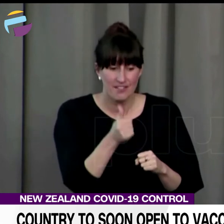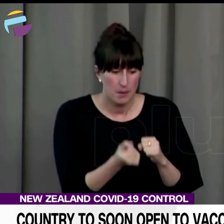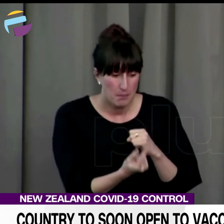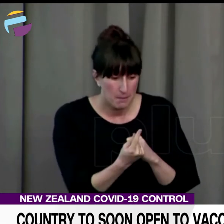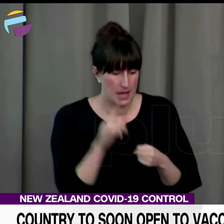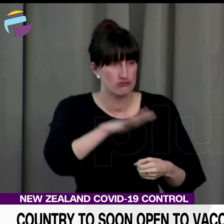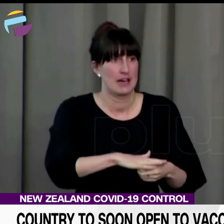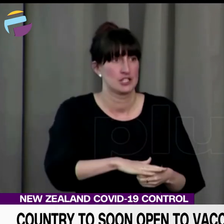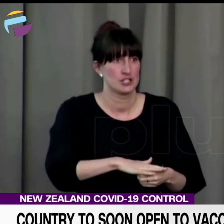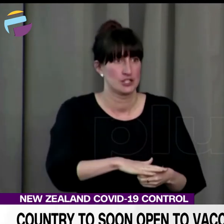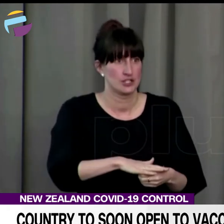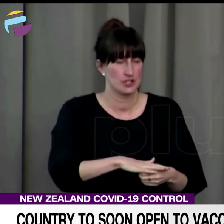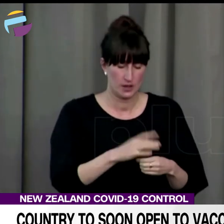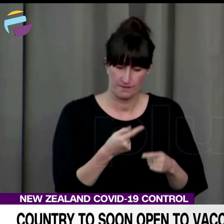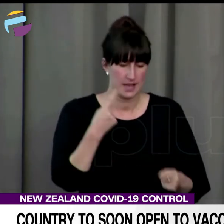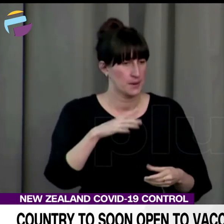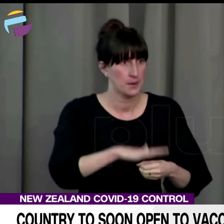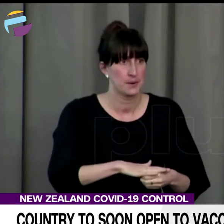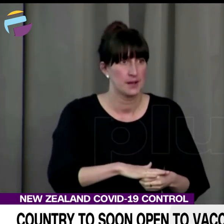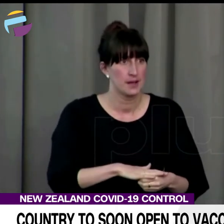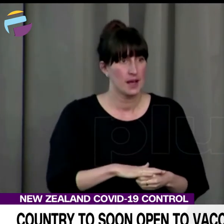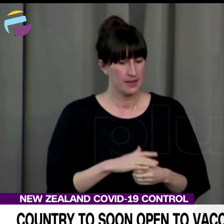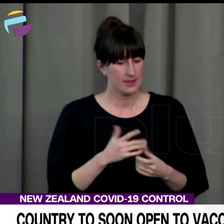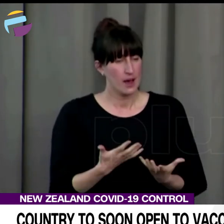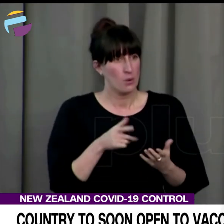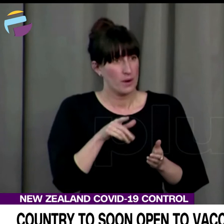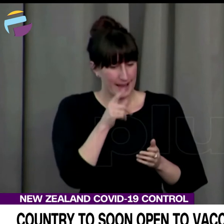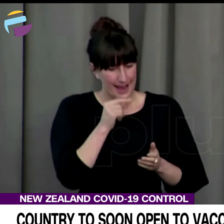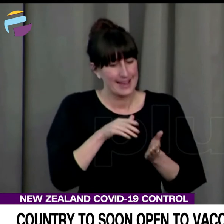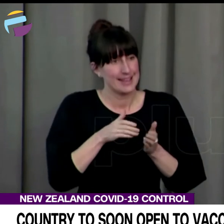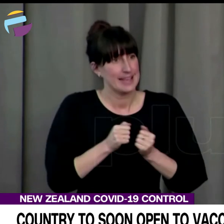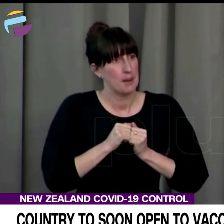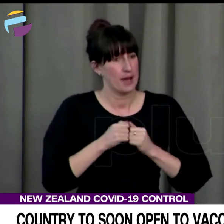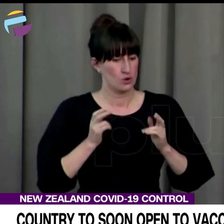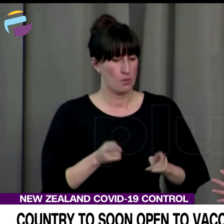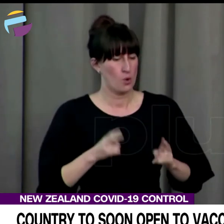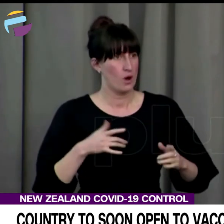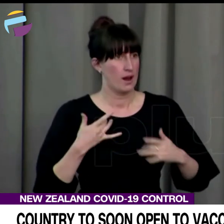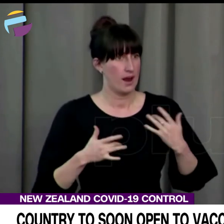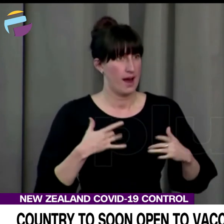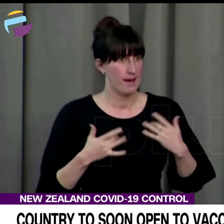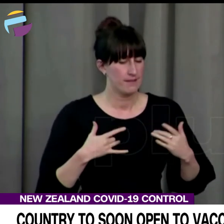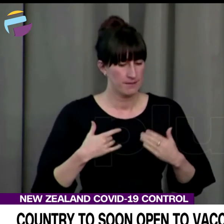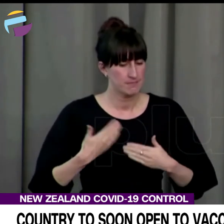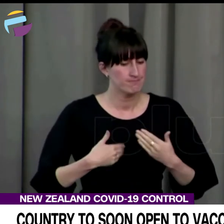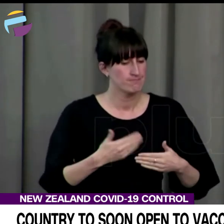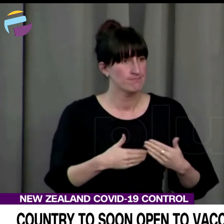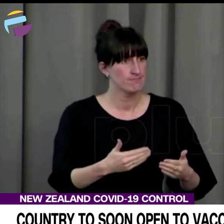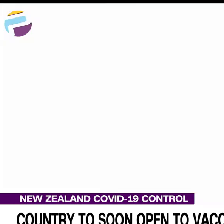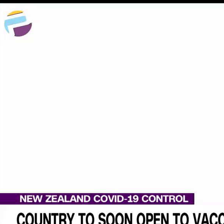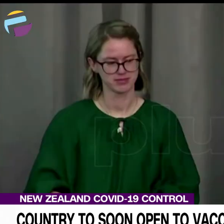said a self-isolation pilot project will be started this year, and new testing and vaccine check-in systems will be set up at